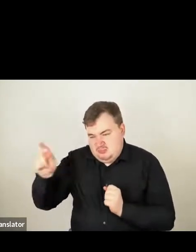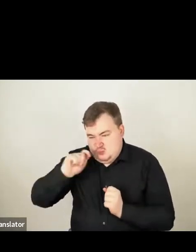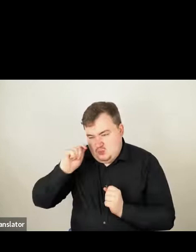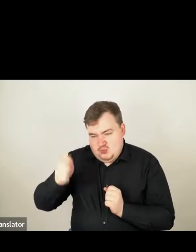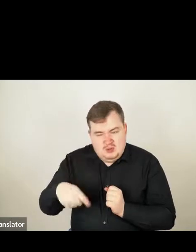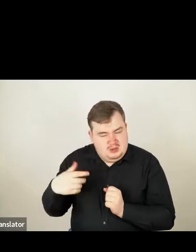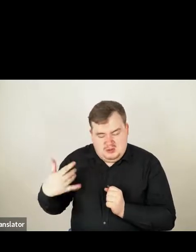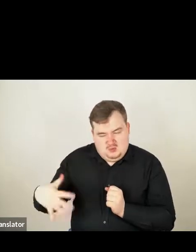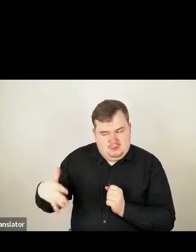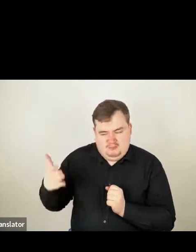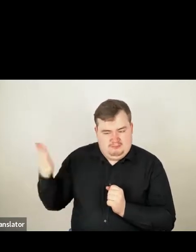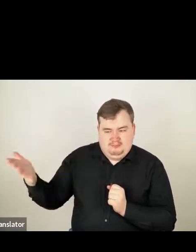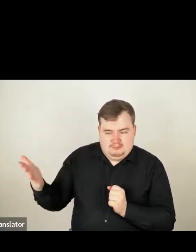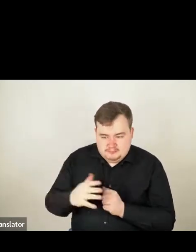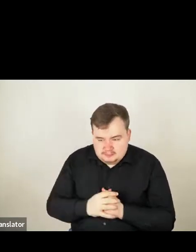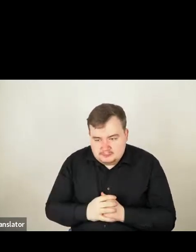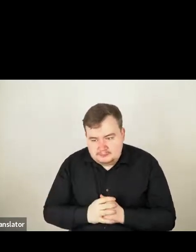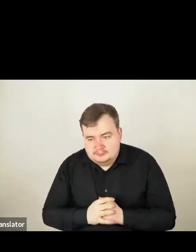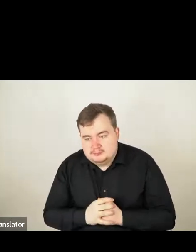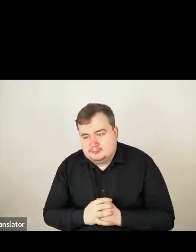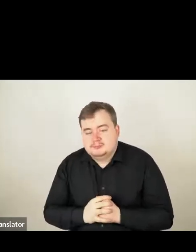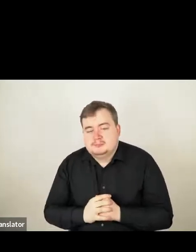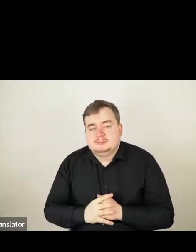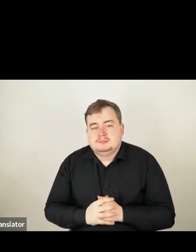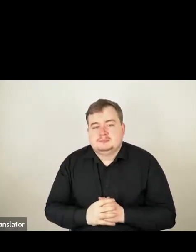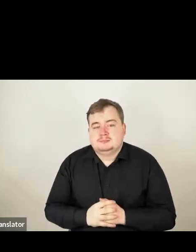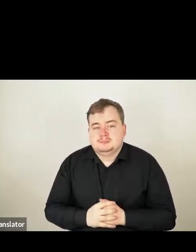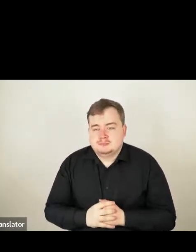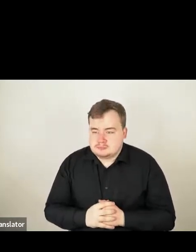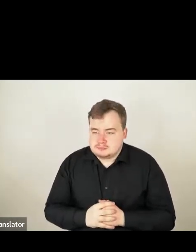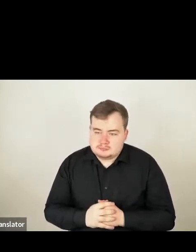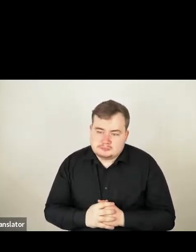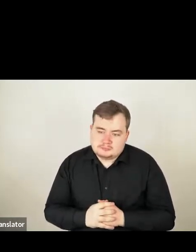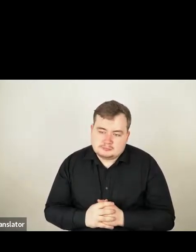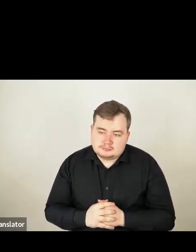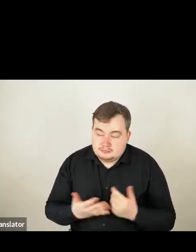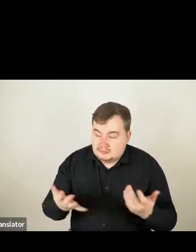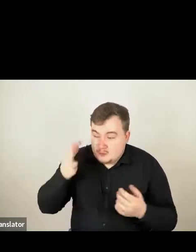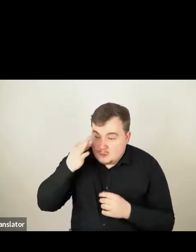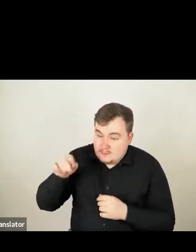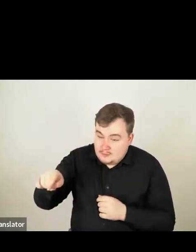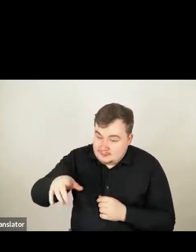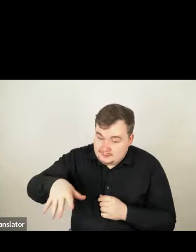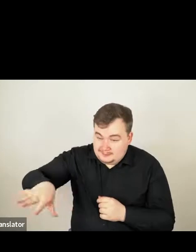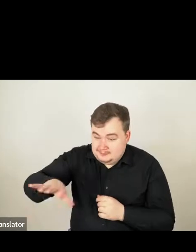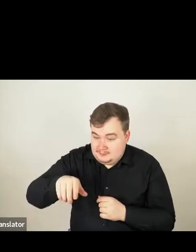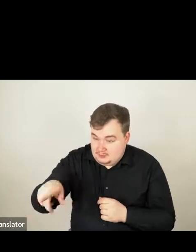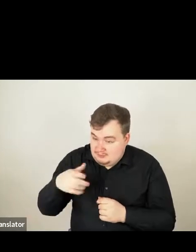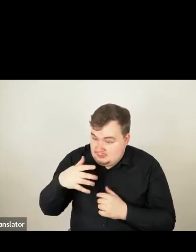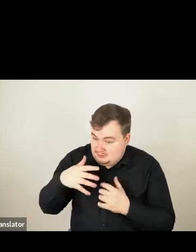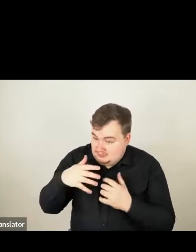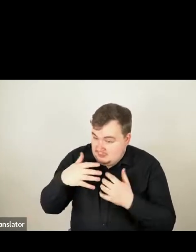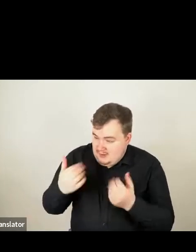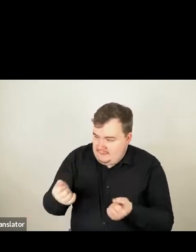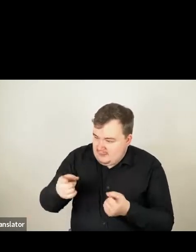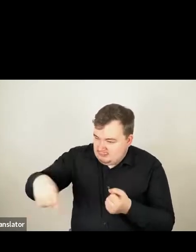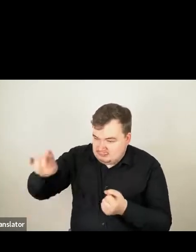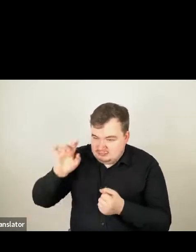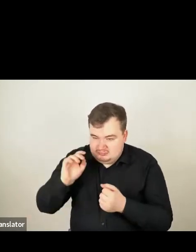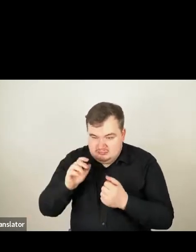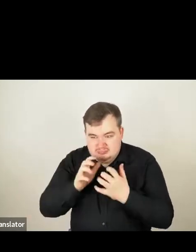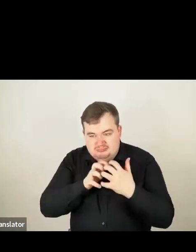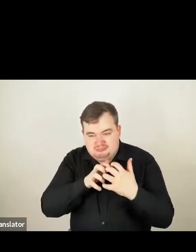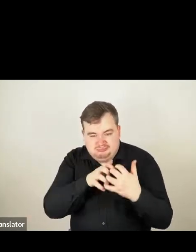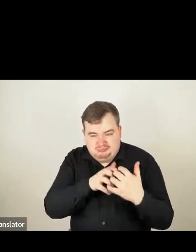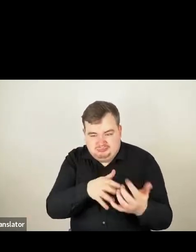Beijing Declaration and Action Plan, women and armed conflict have it as a priority